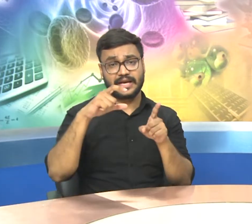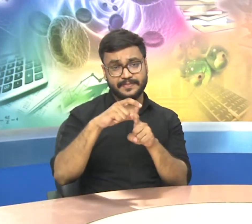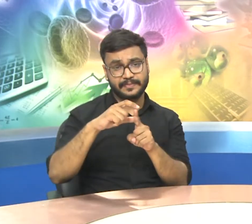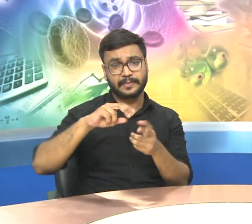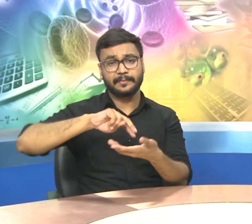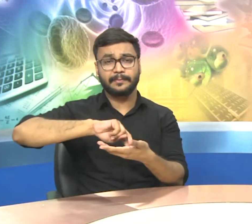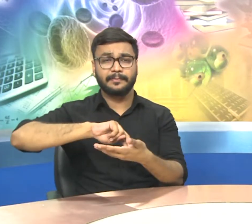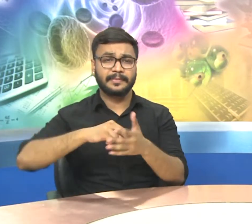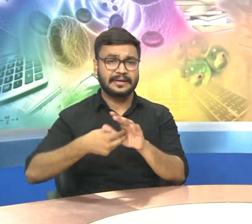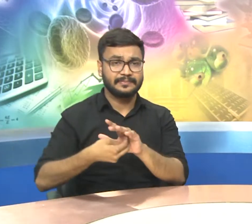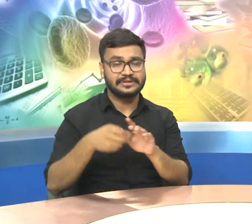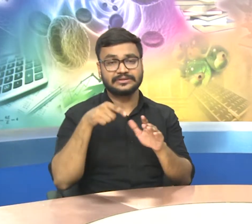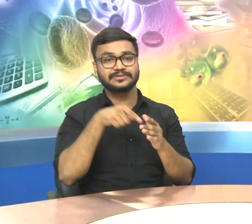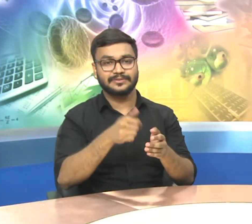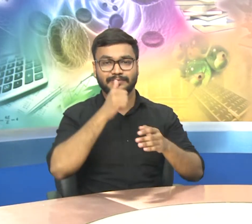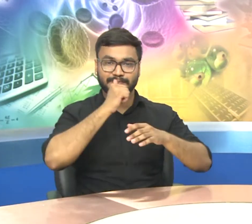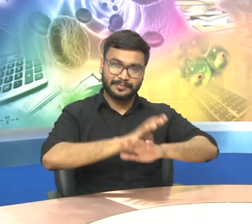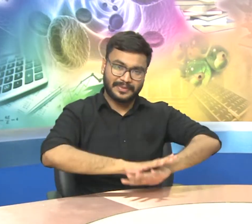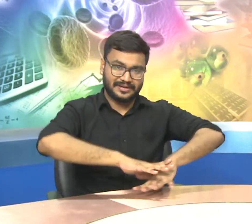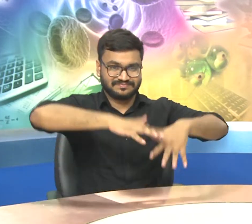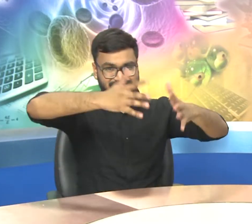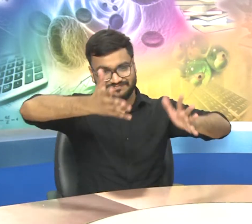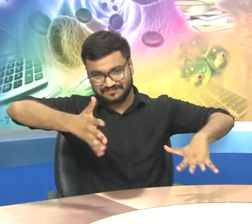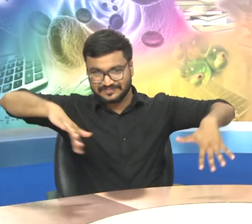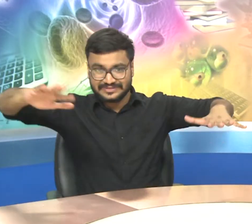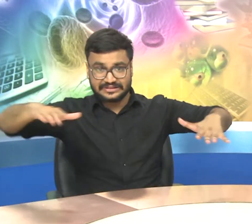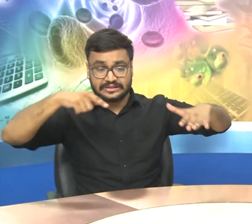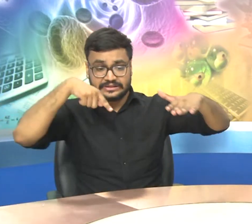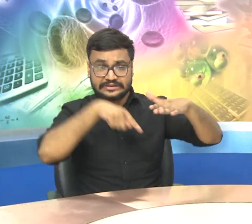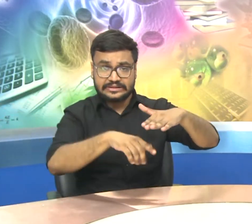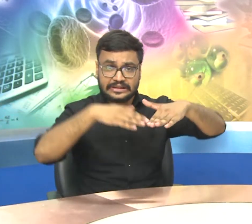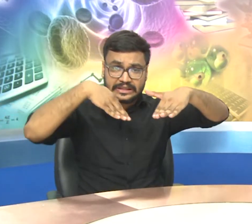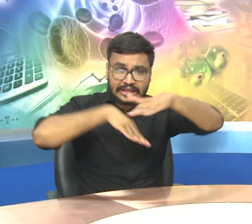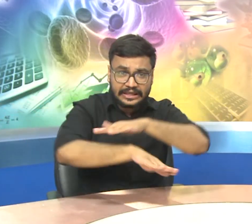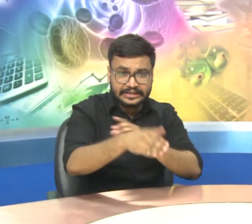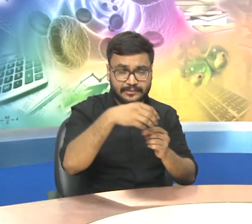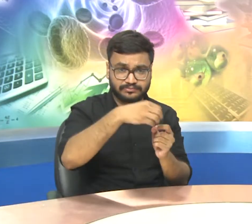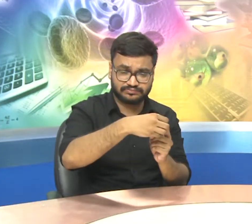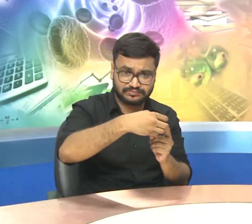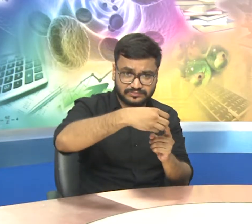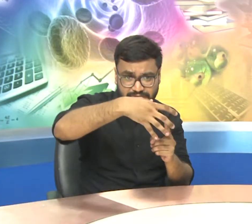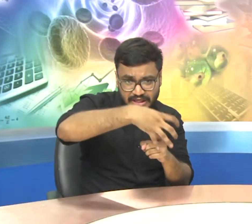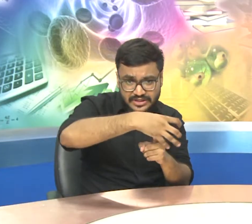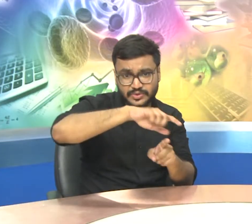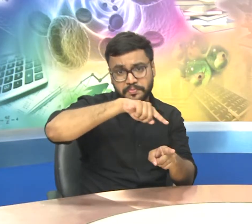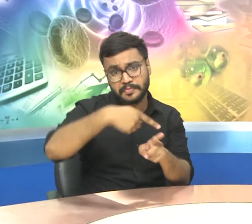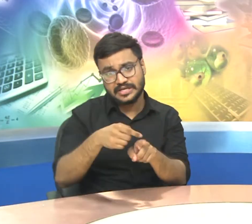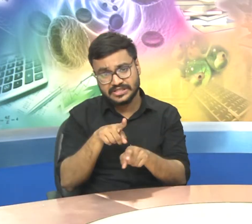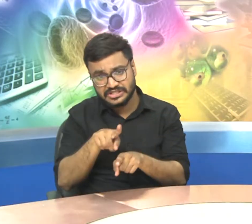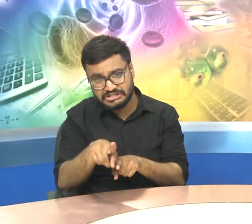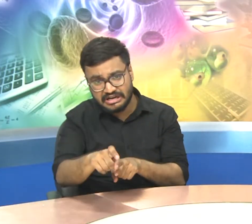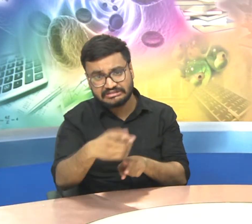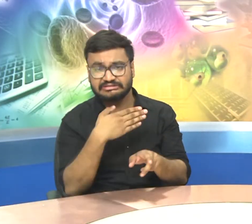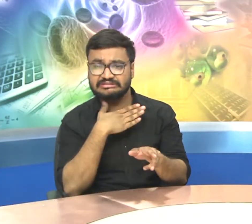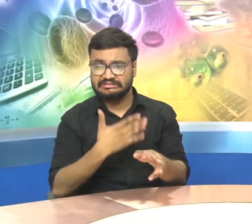And the third, we have learned about the decomposers, which include bacteria and